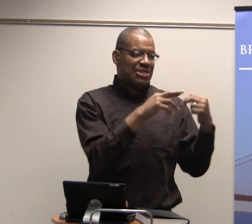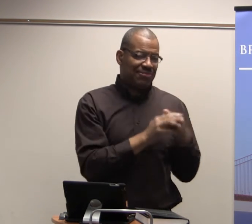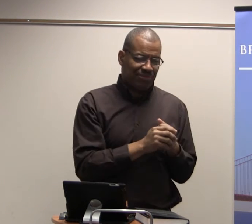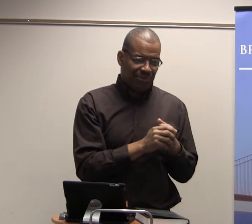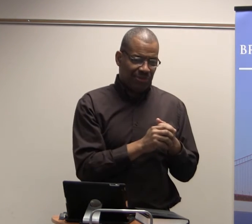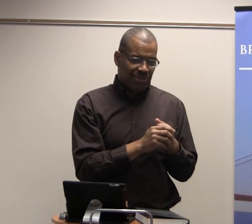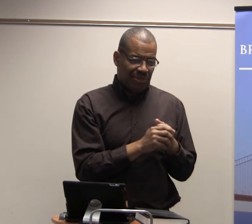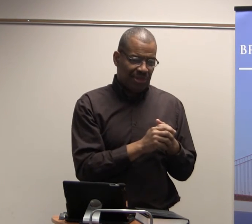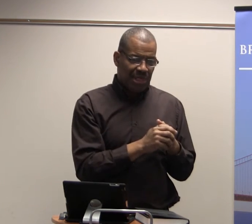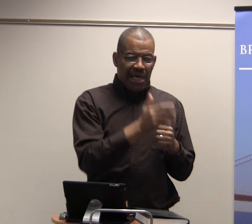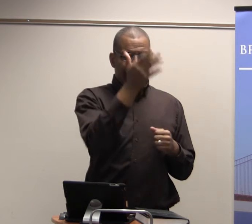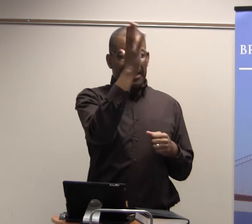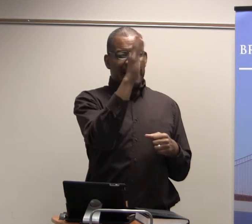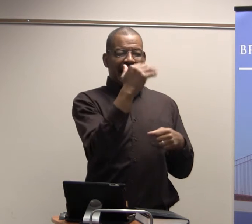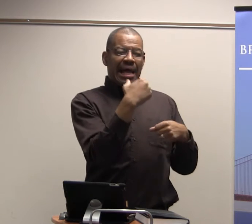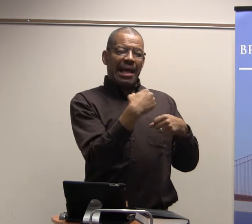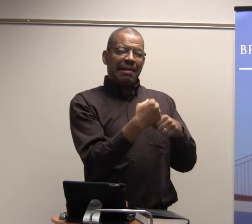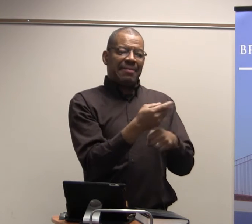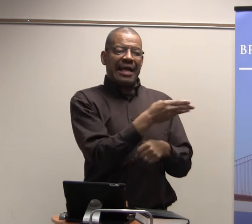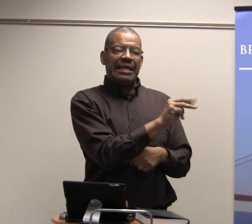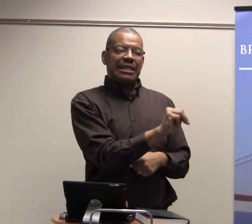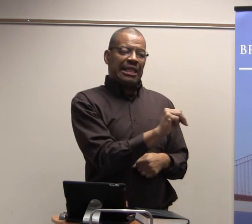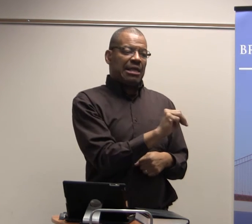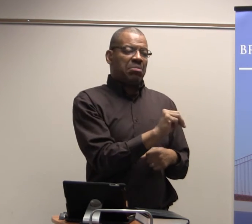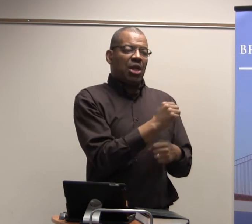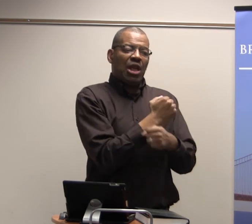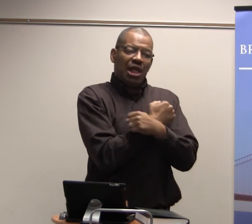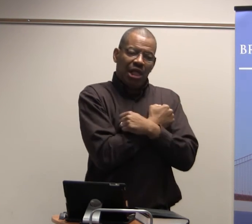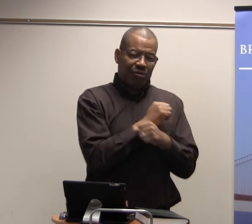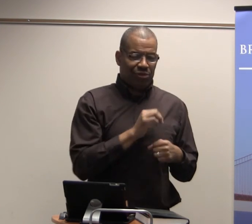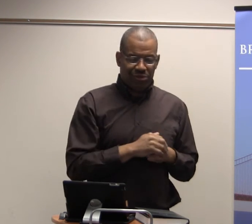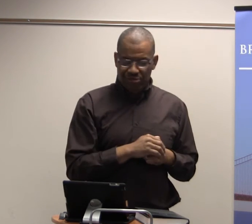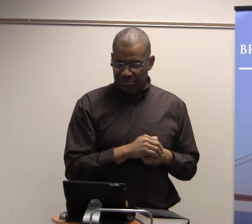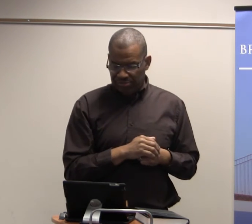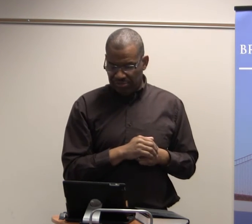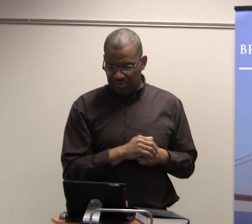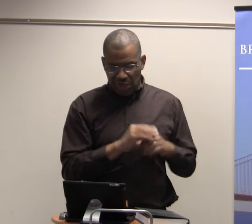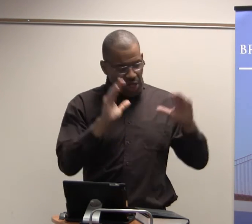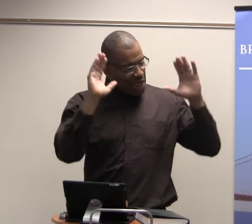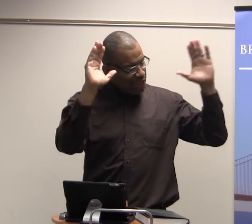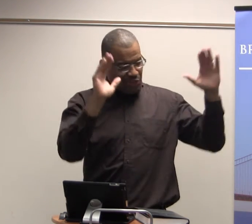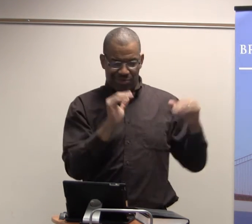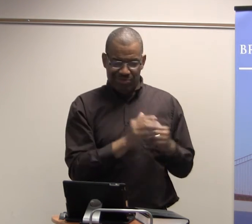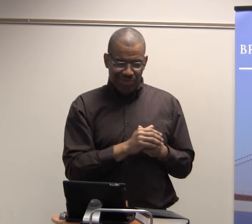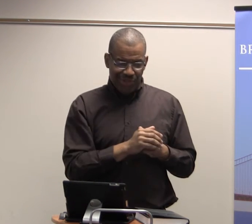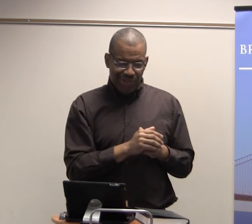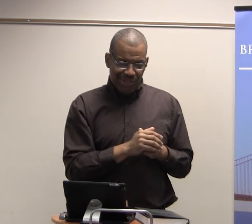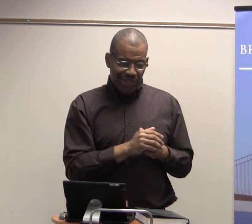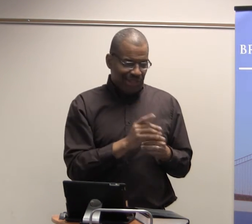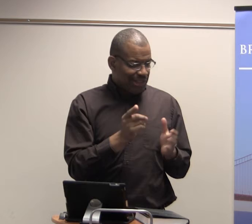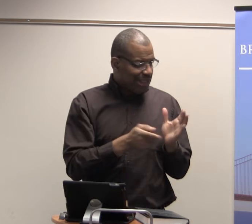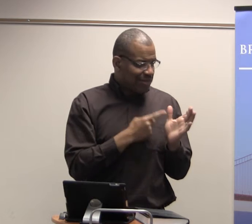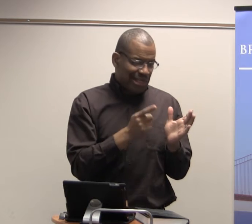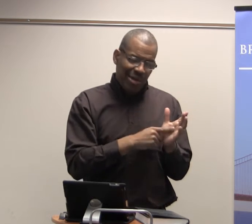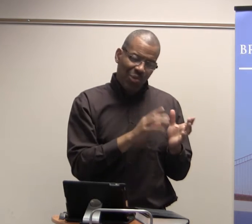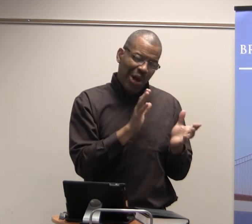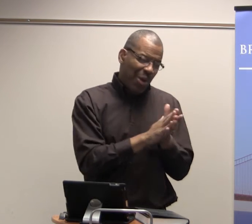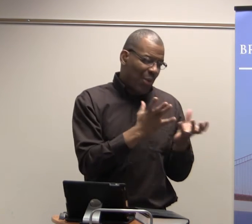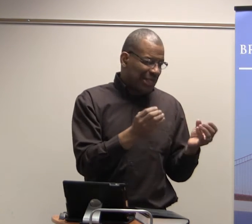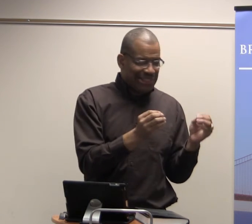relationship. And God made them loves. Awesome. Sometimes one wants